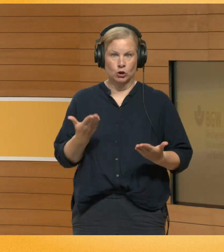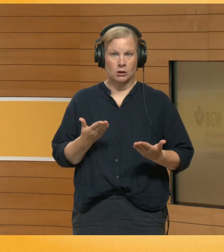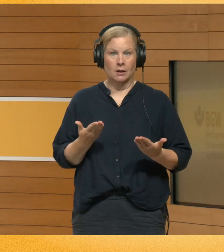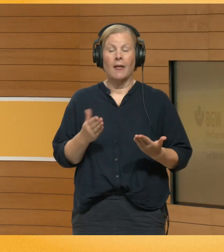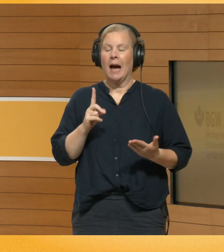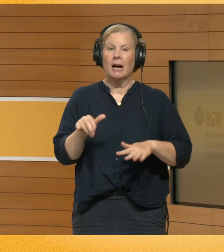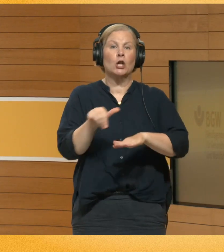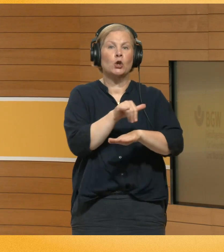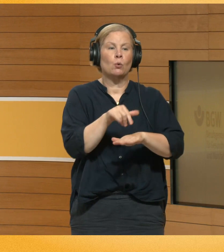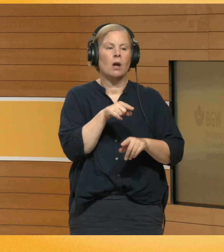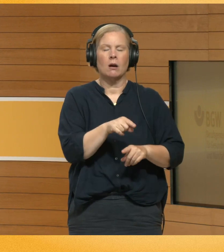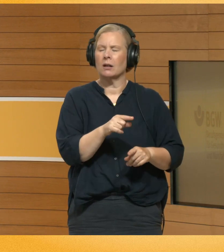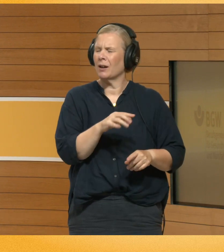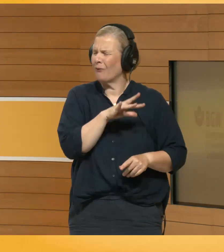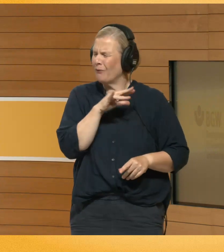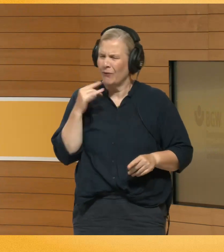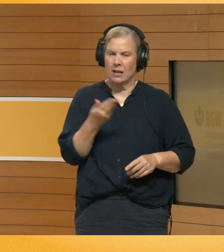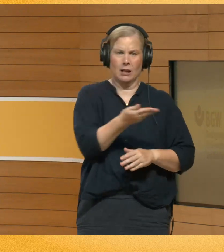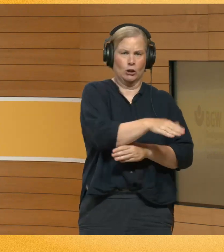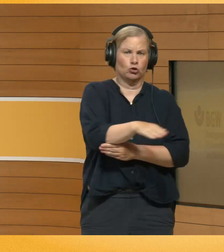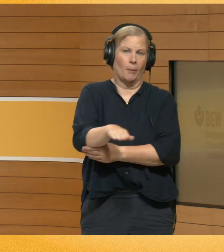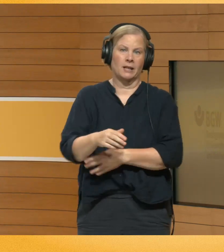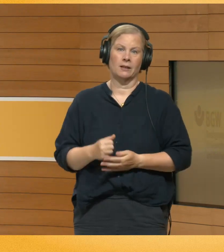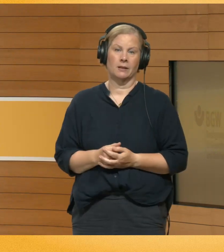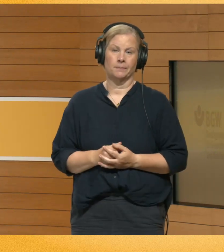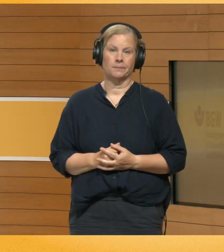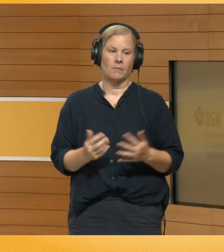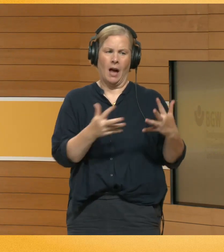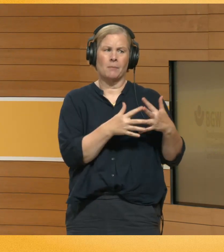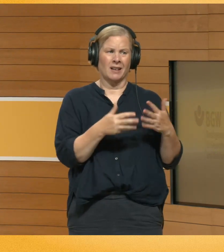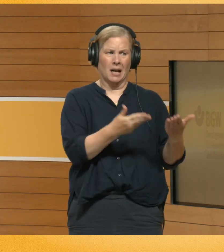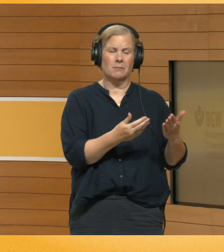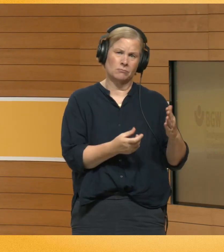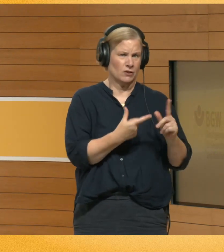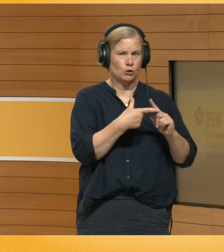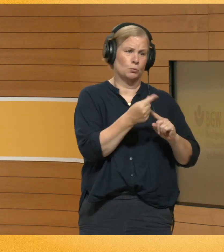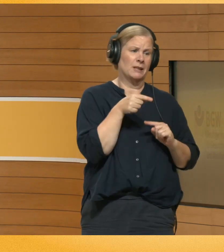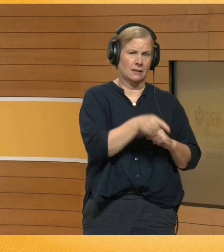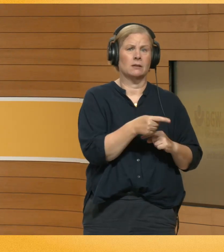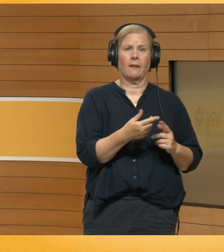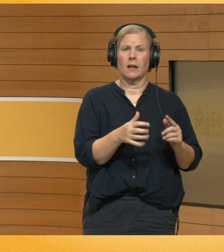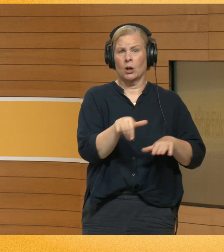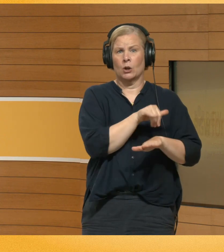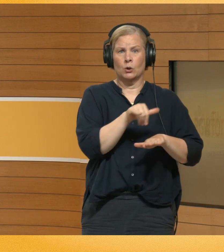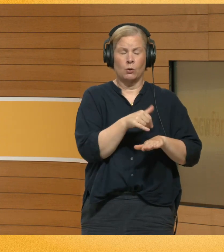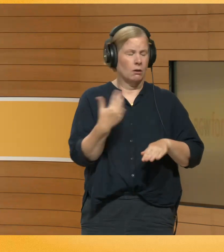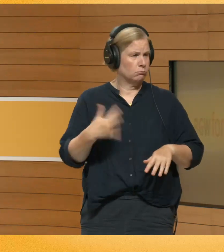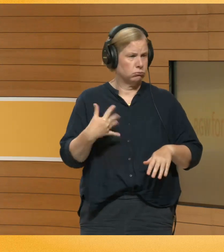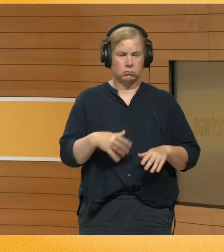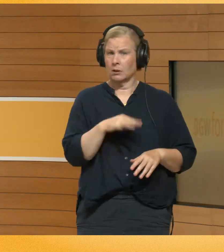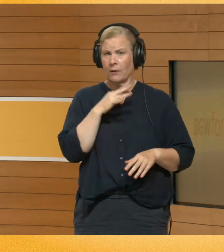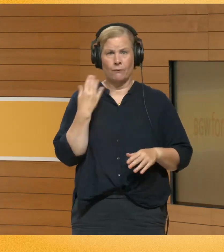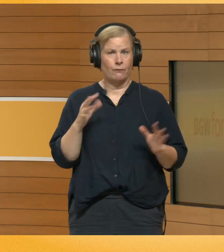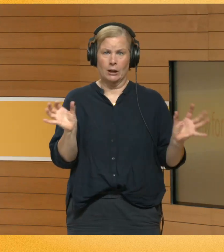at least in the US. And so we started a participatory intervention program to